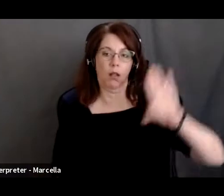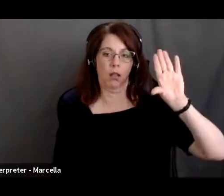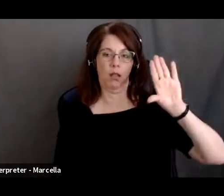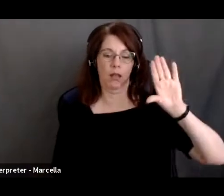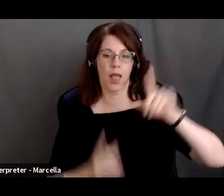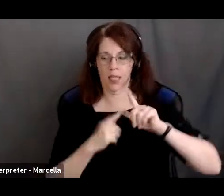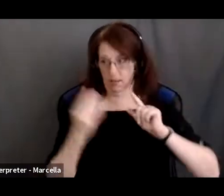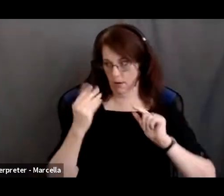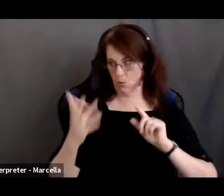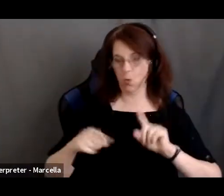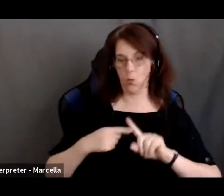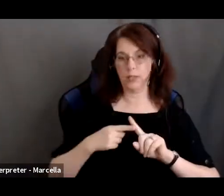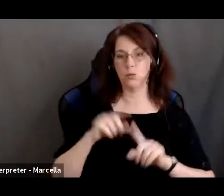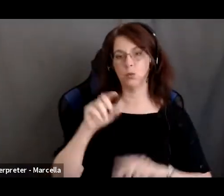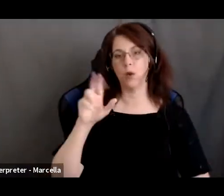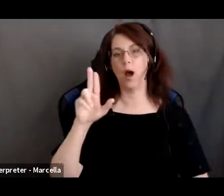let you know when to unmute.